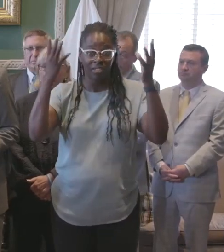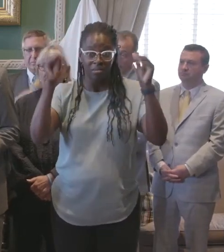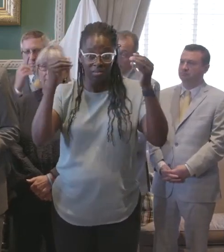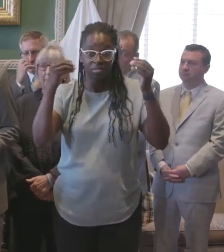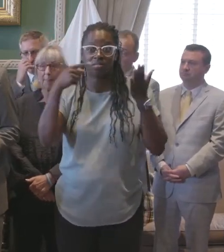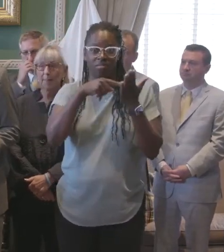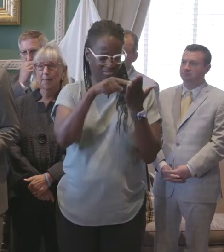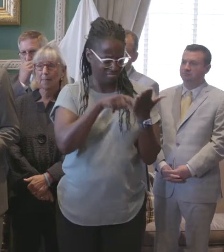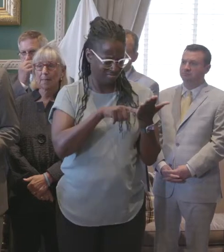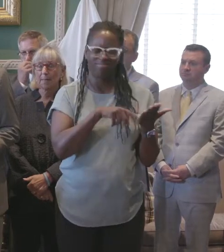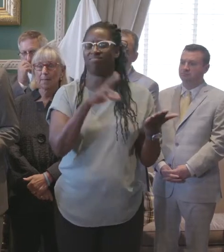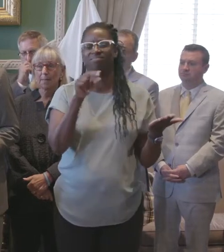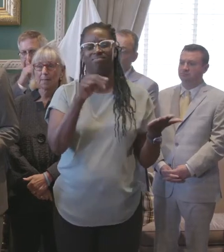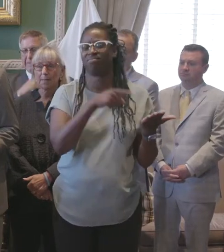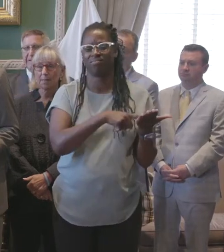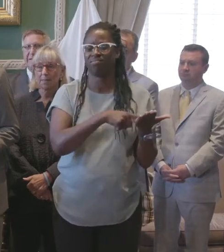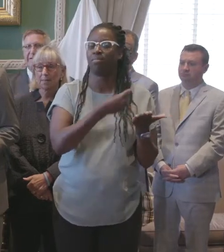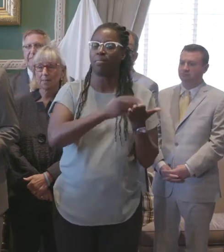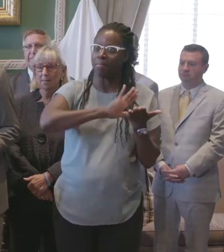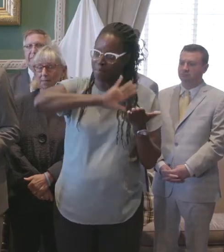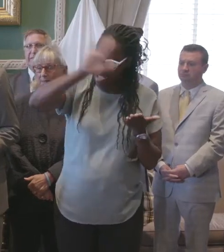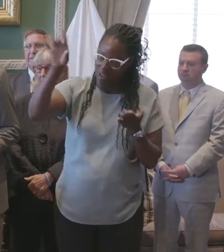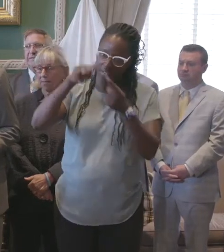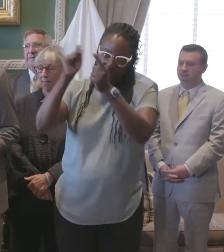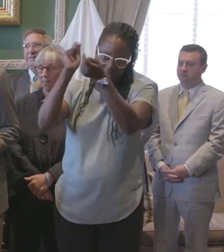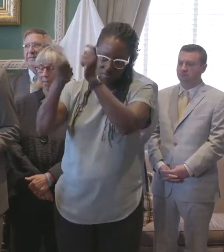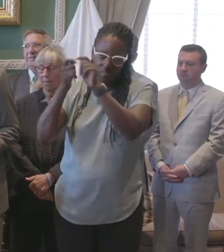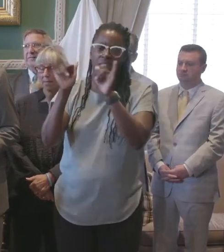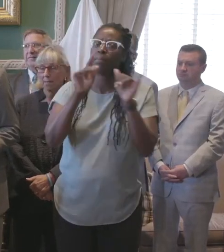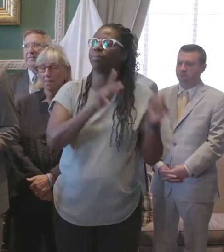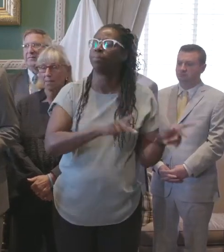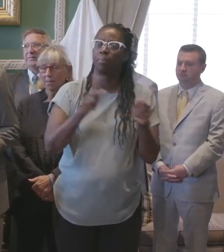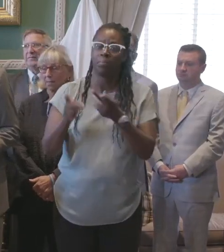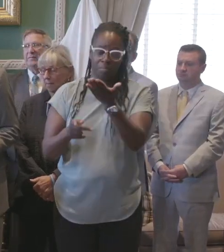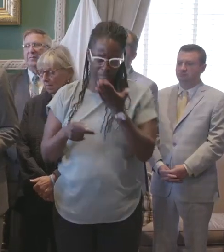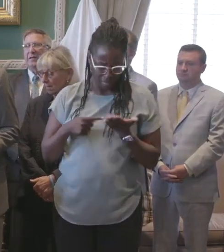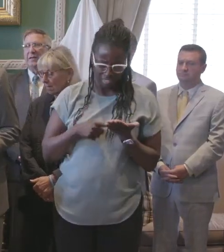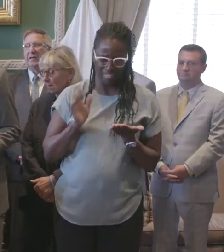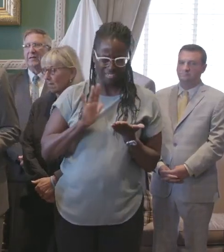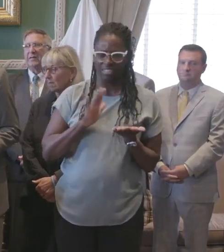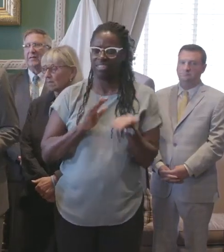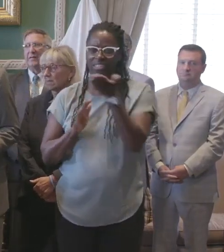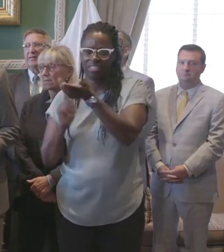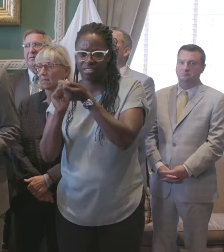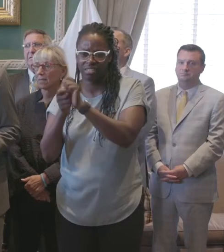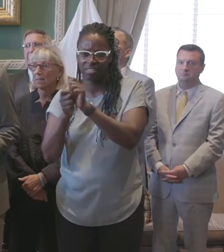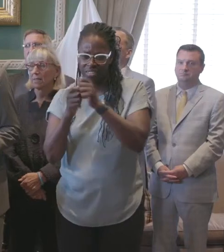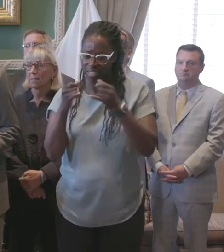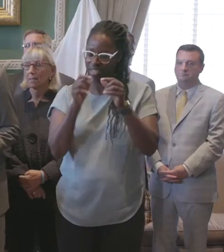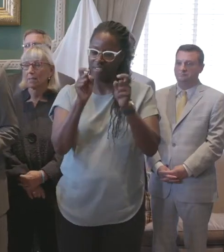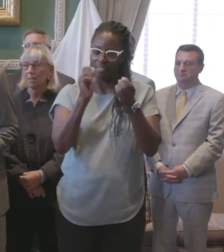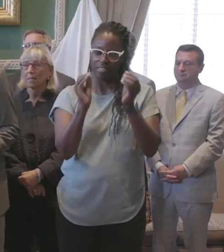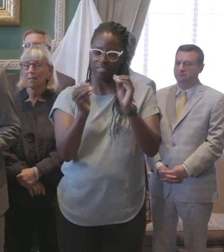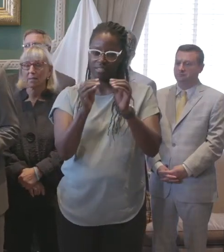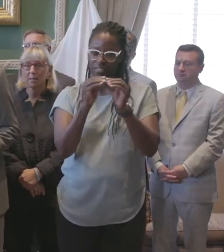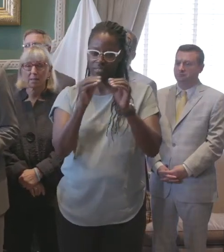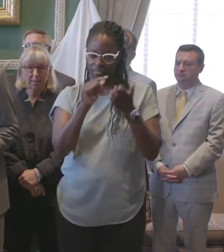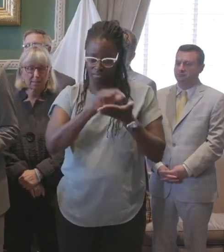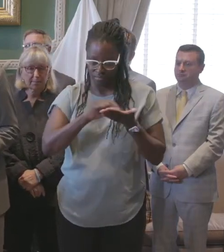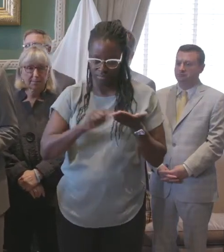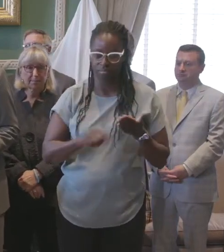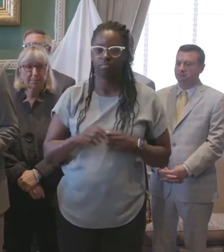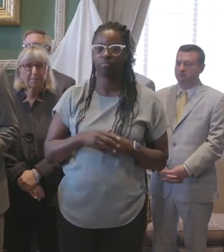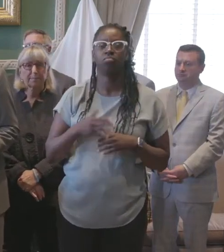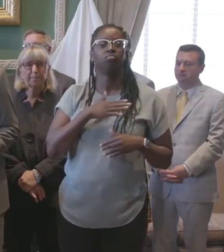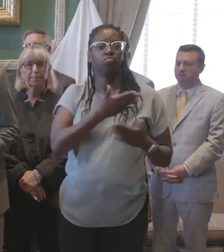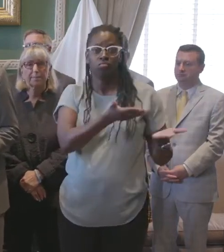amendment. We're doing the same thing here. So I think we feel that there will be support for it, and we hope that we'll get that back, and we look forward to working with Cambridge Health Alliance and